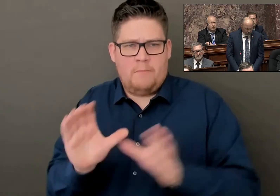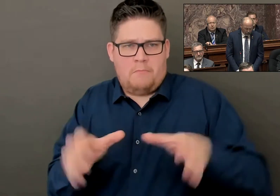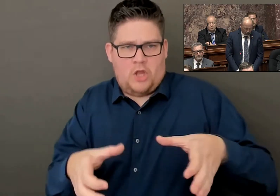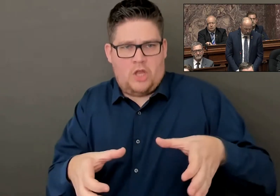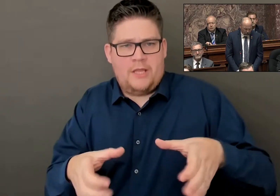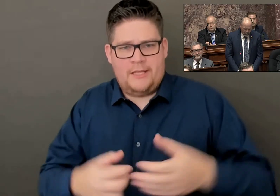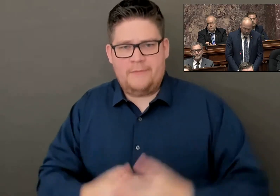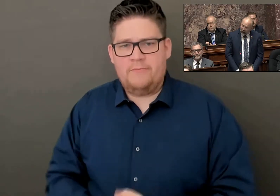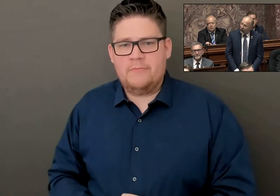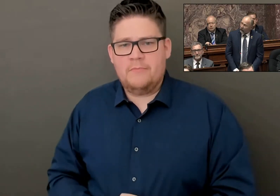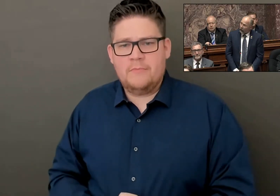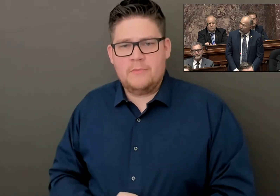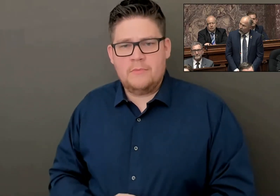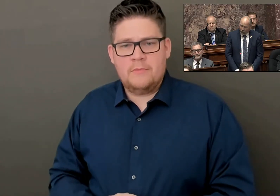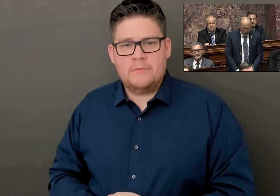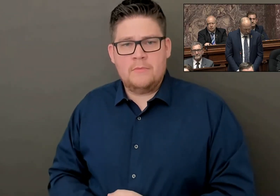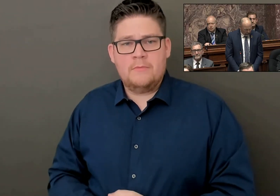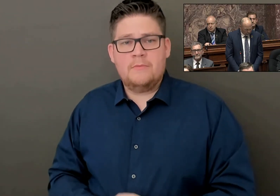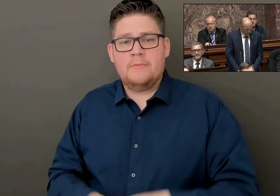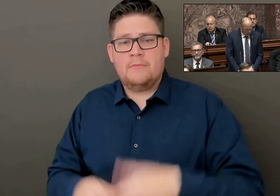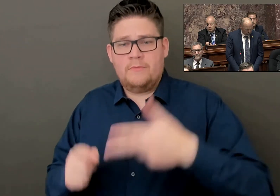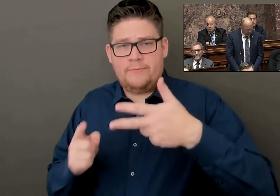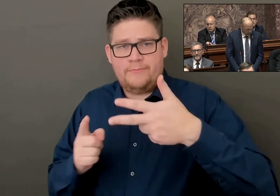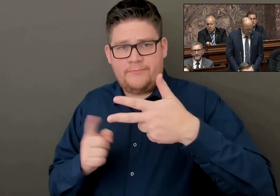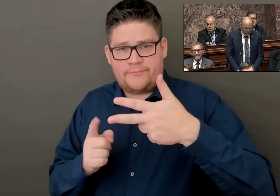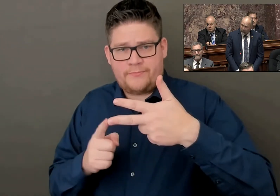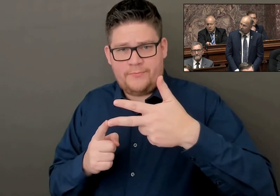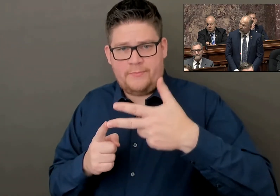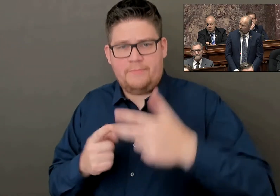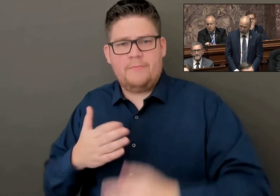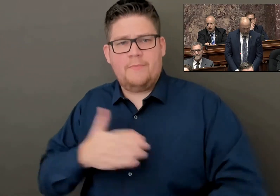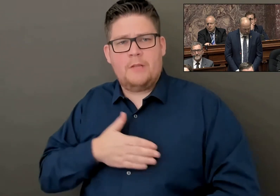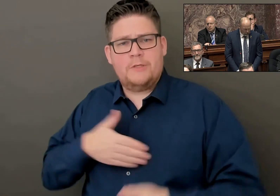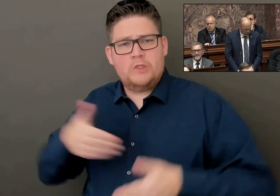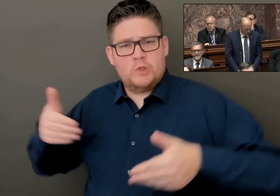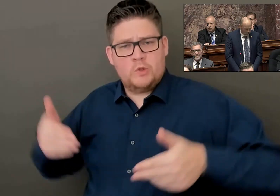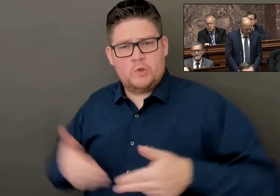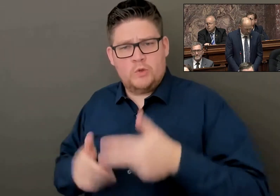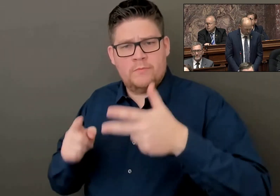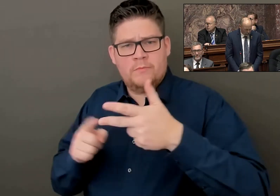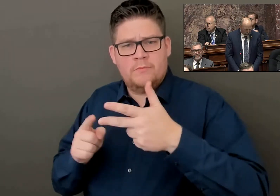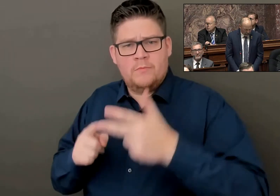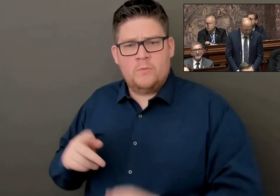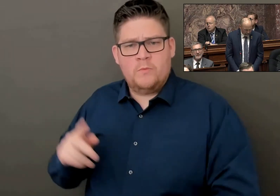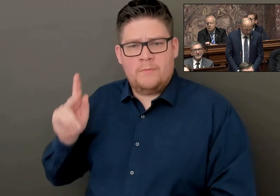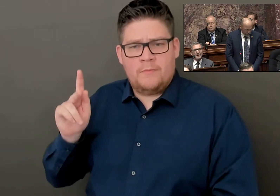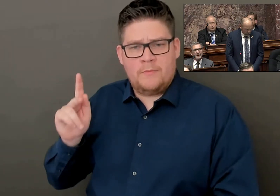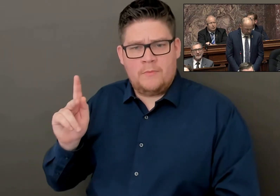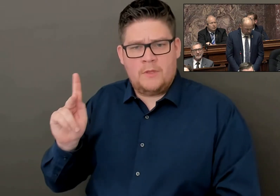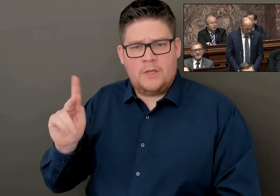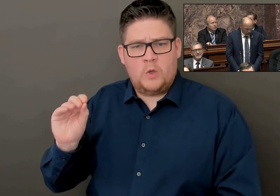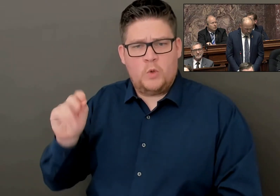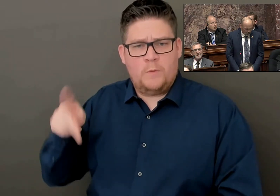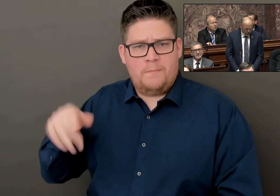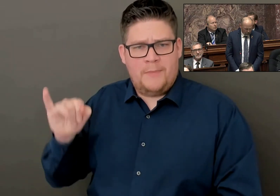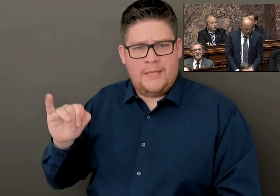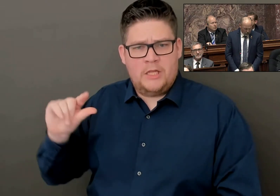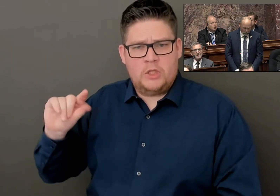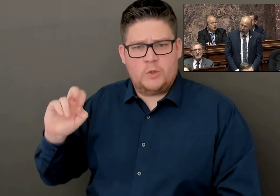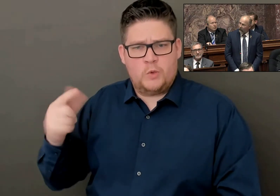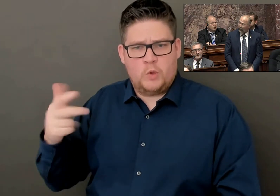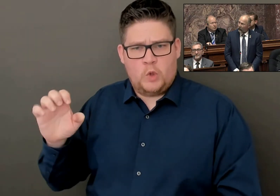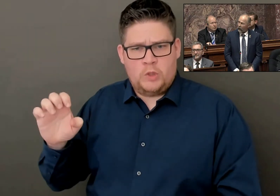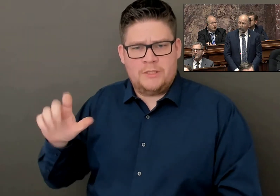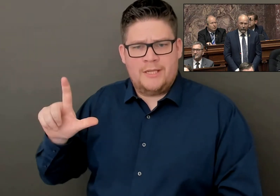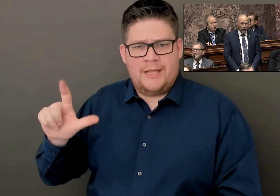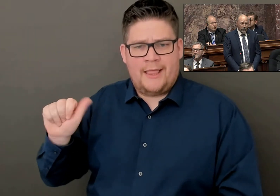like to recognize Kupi George Lampro, Chief of the Simp First Nations, who will be here shortly. Simp First Nations is